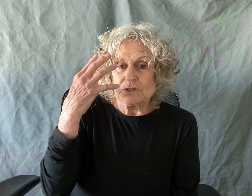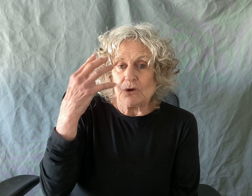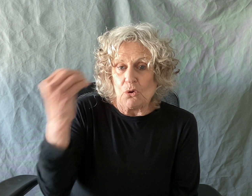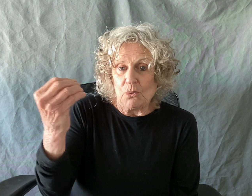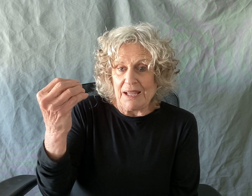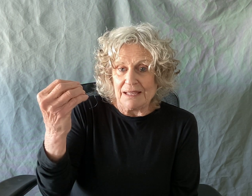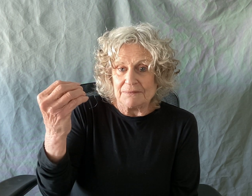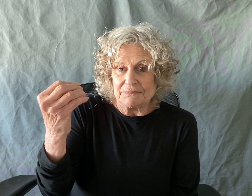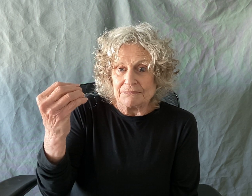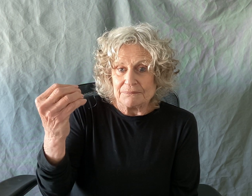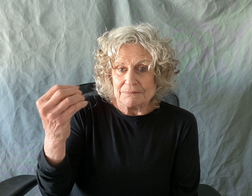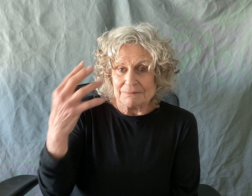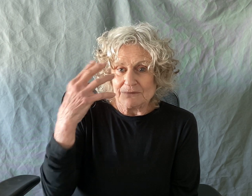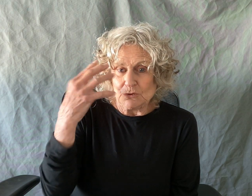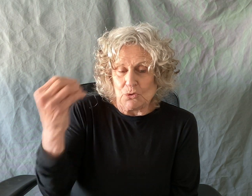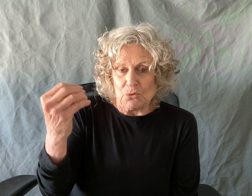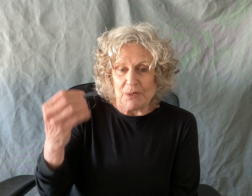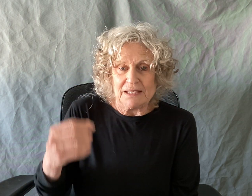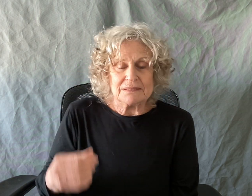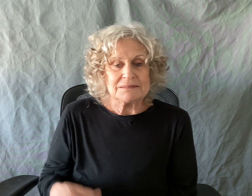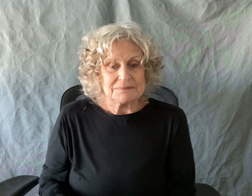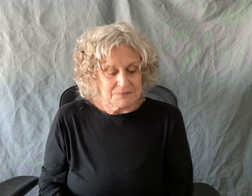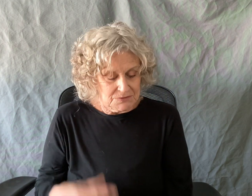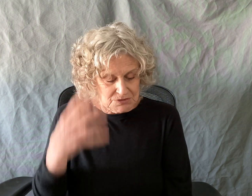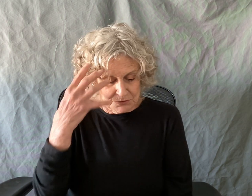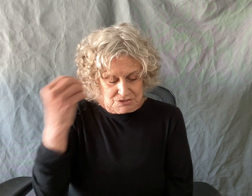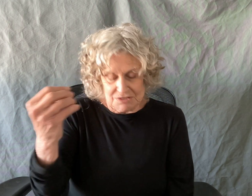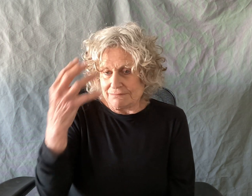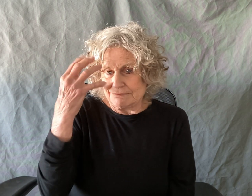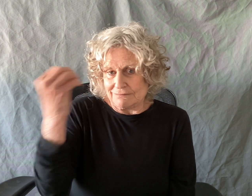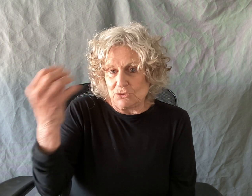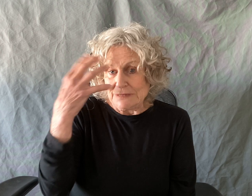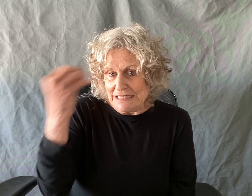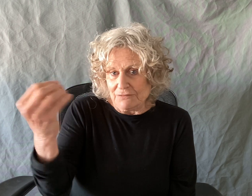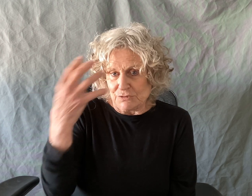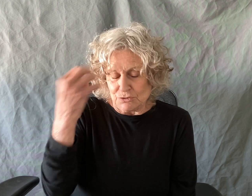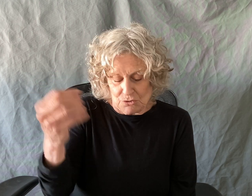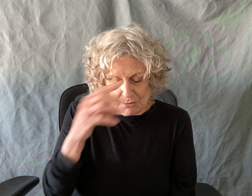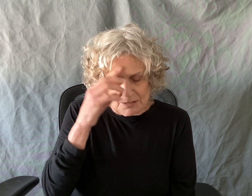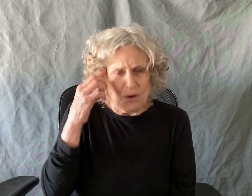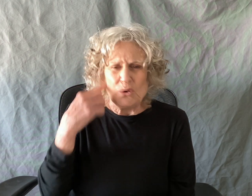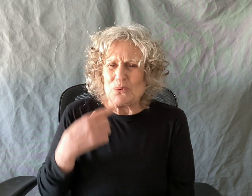go away, to go away. So just to leave or to go away. Oh,